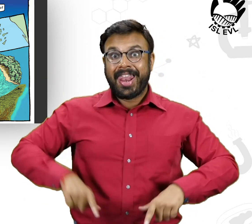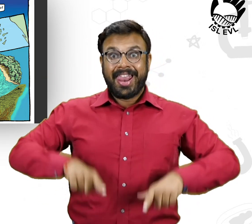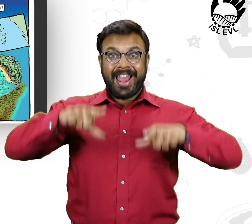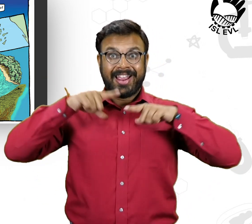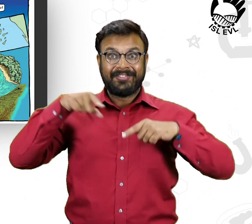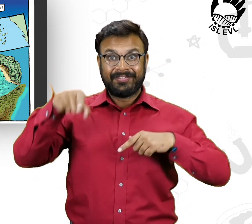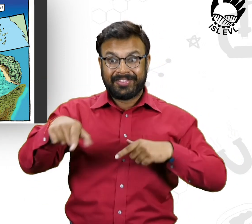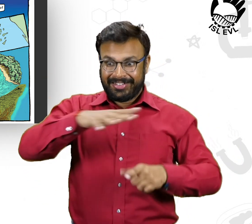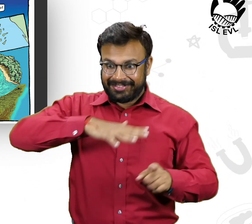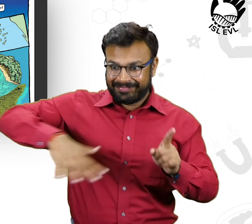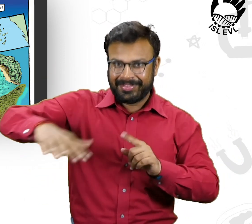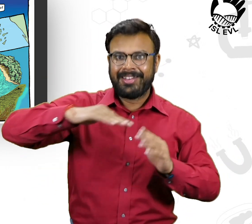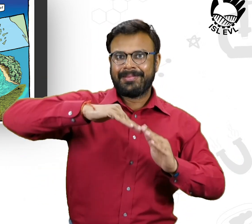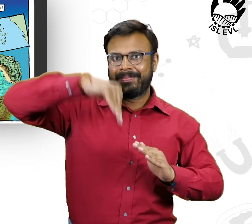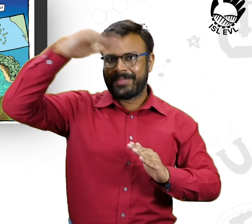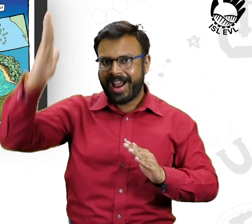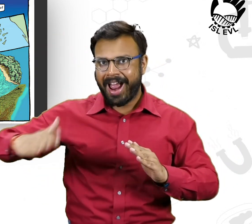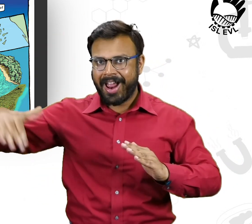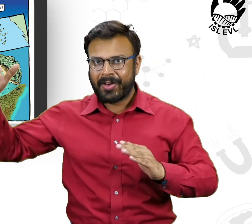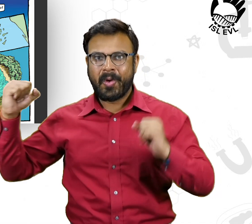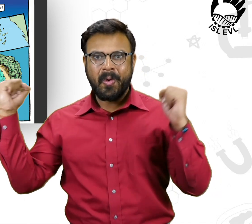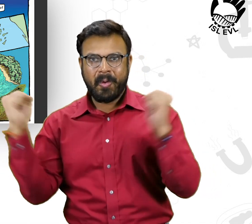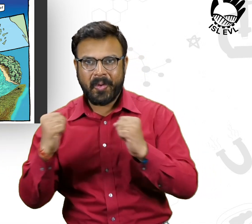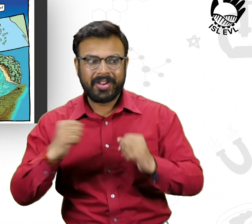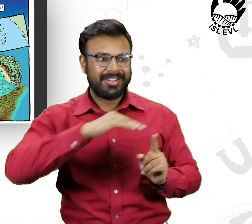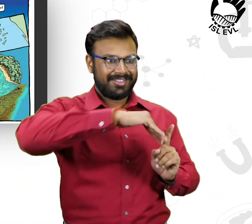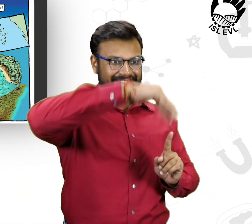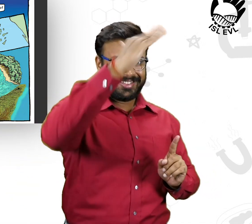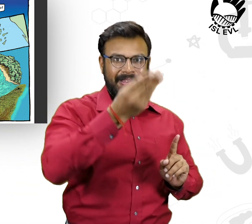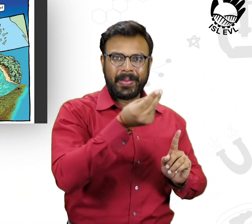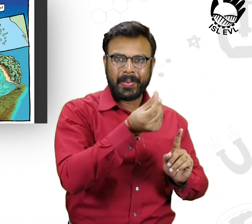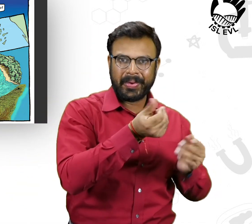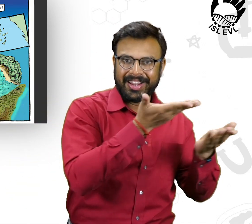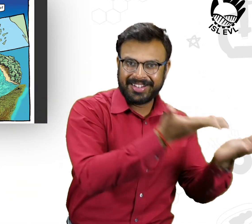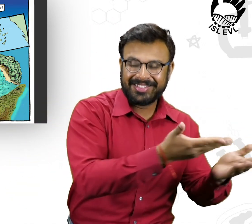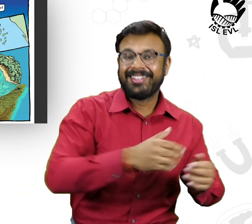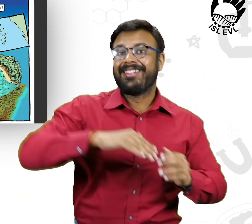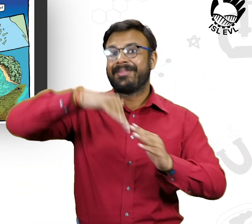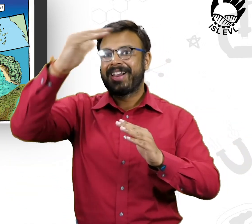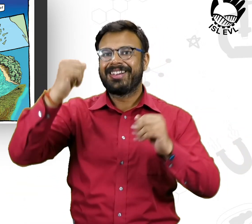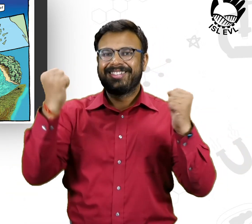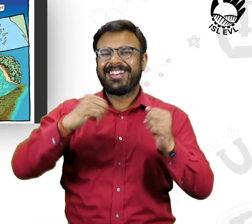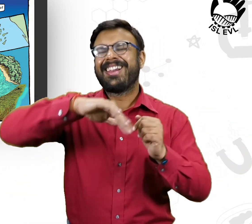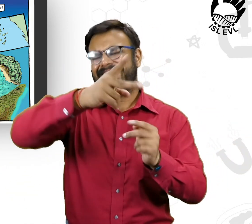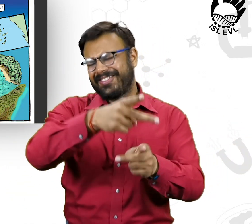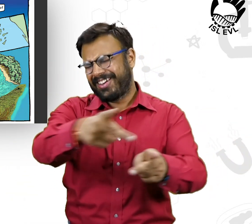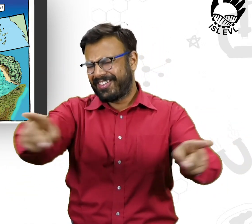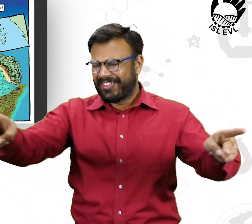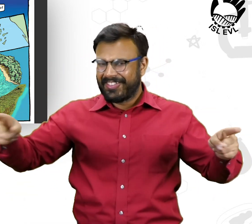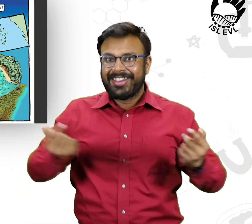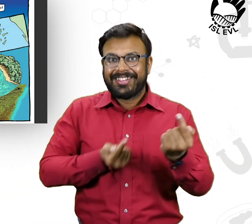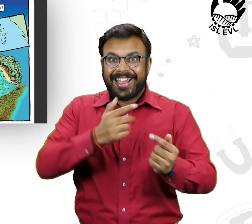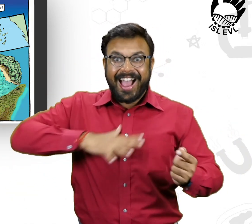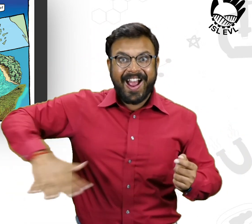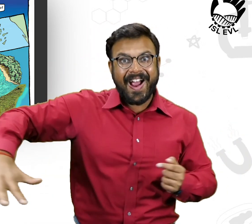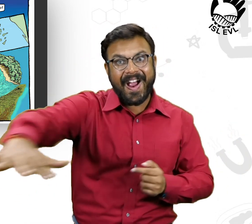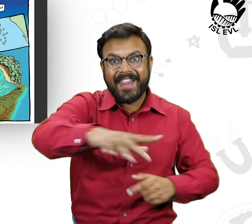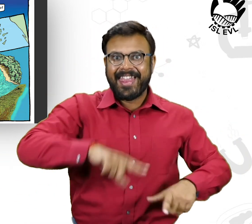A fragile ecosystem is one where small changes in the environment causes much greater